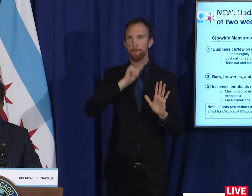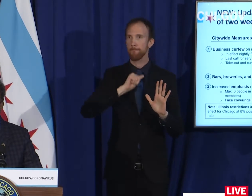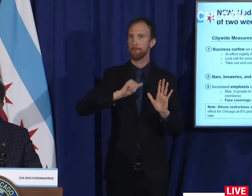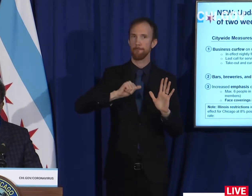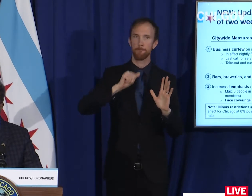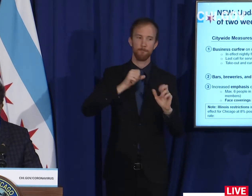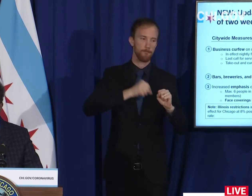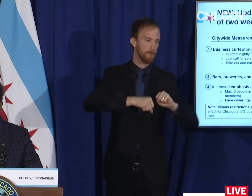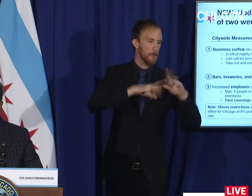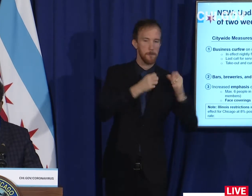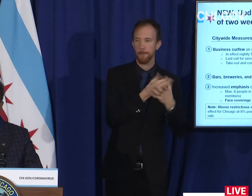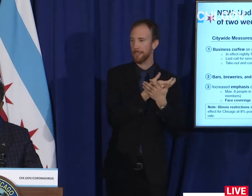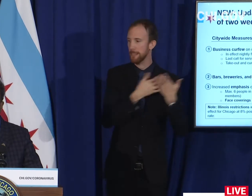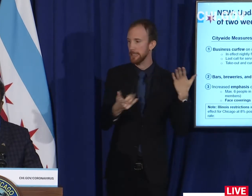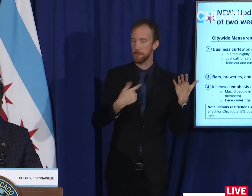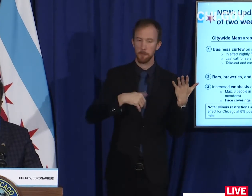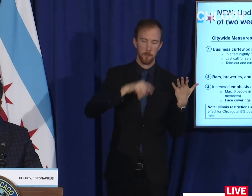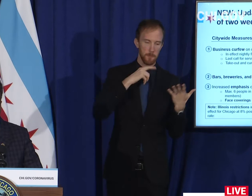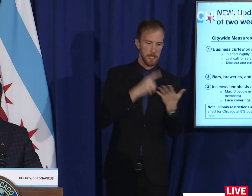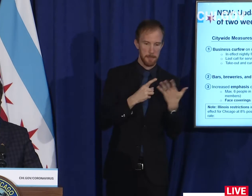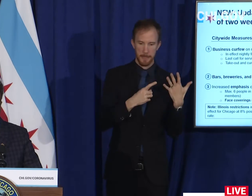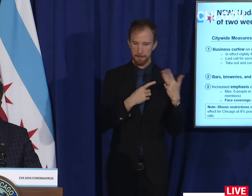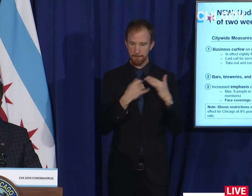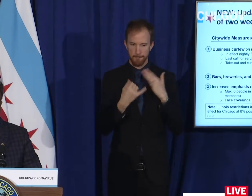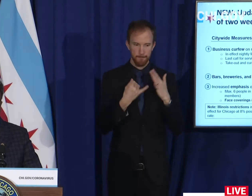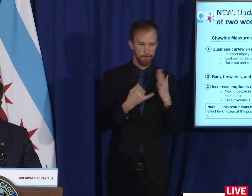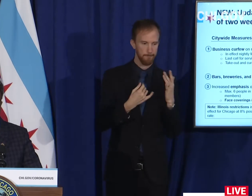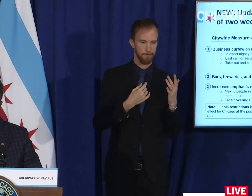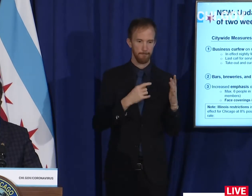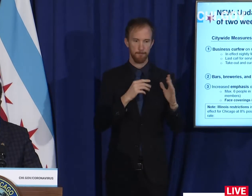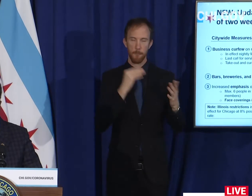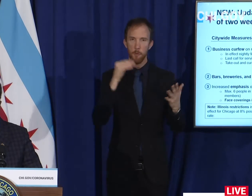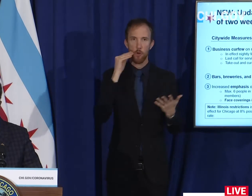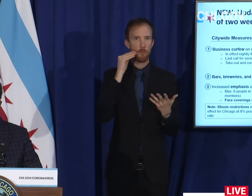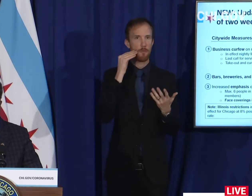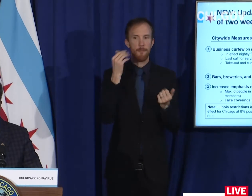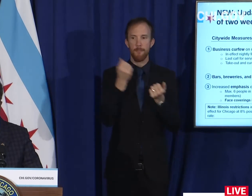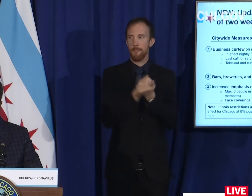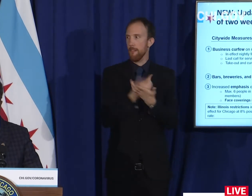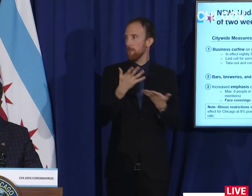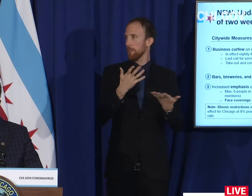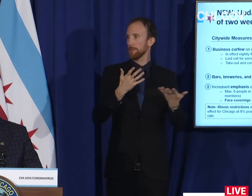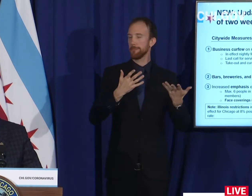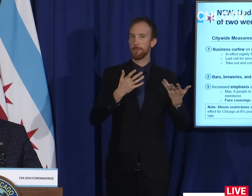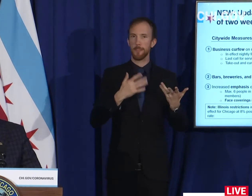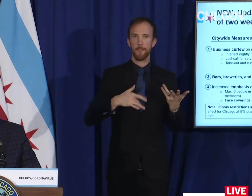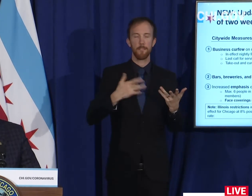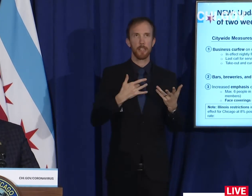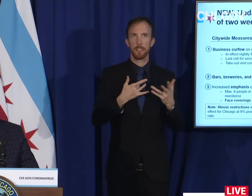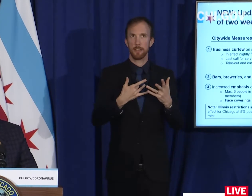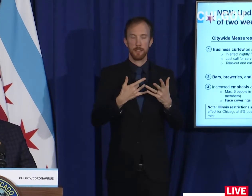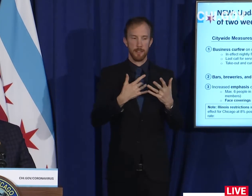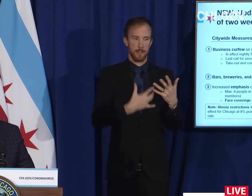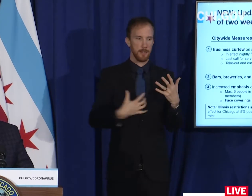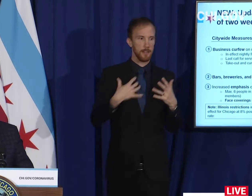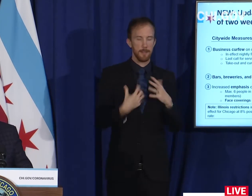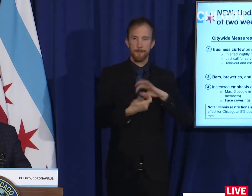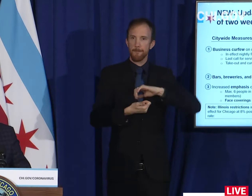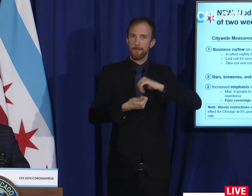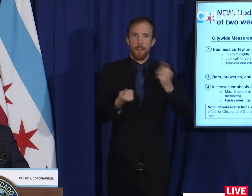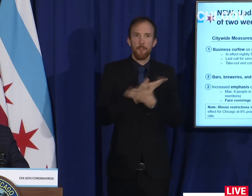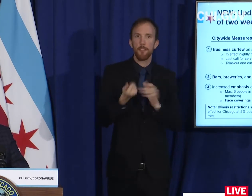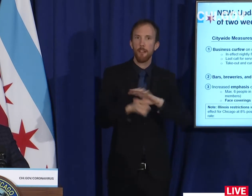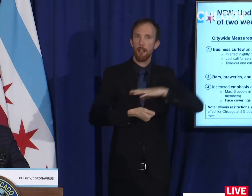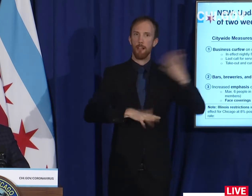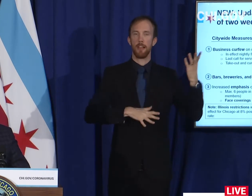spring. Everyone's world has been upended. And it's tough to think about some uncertain future where